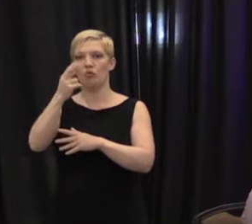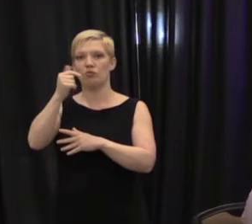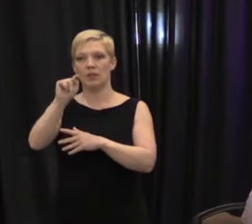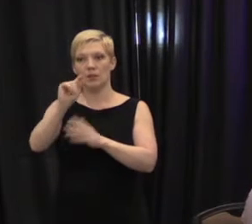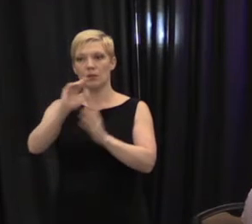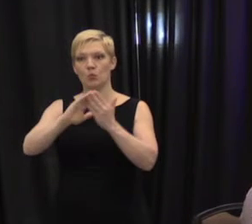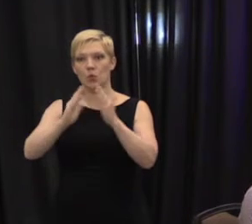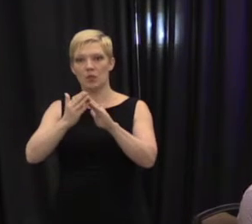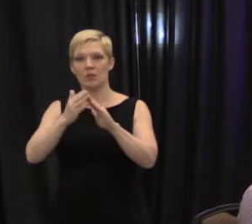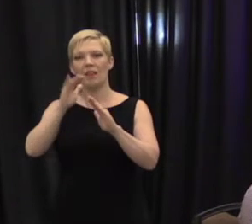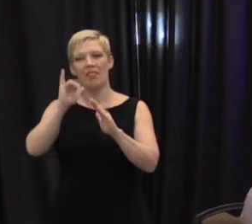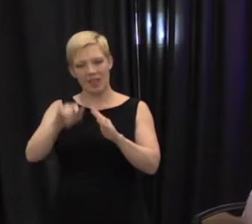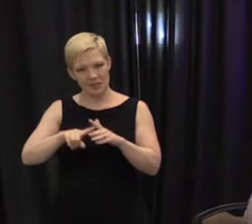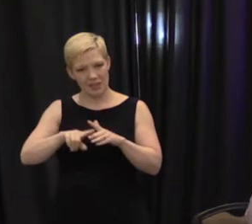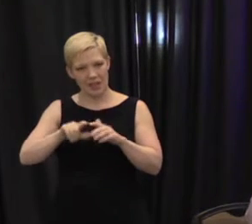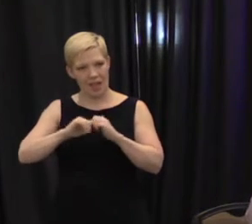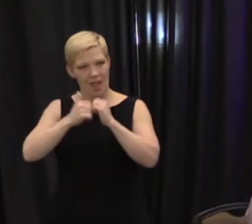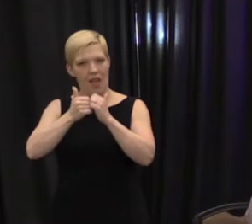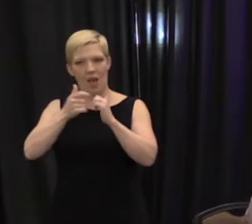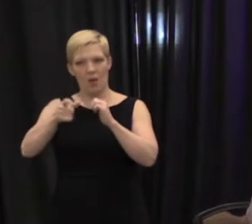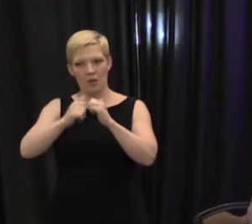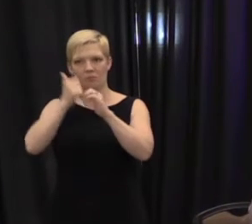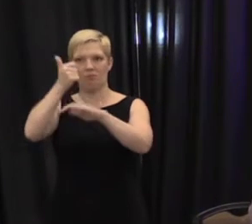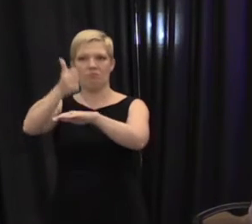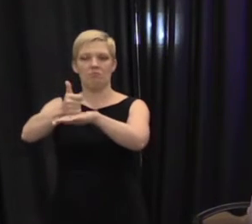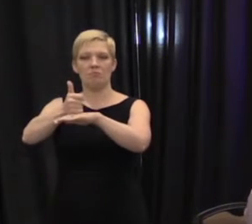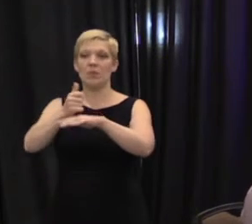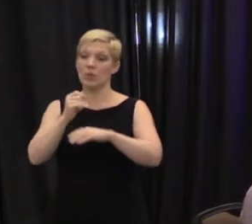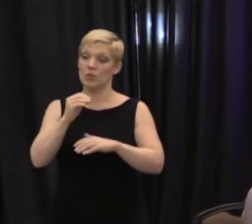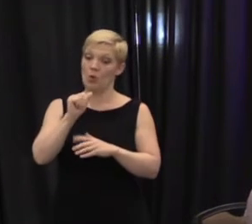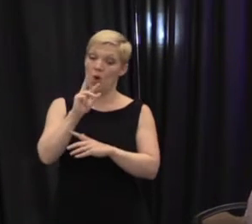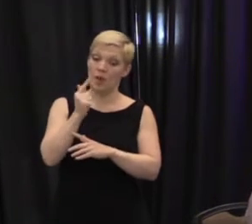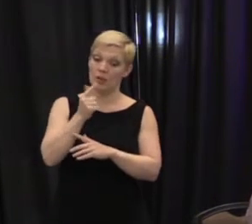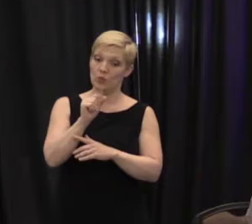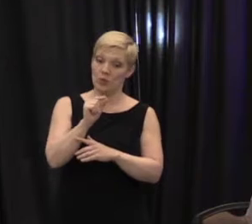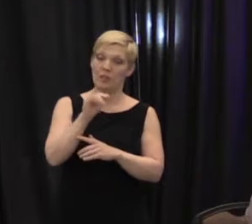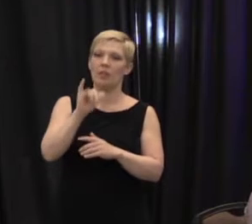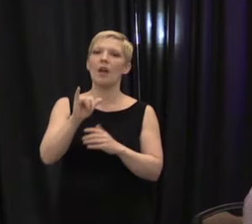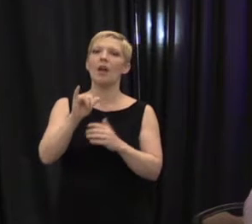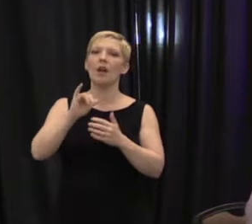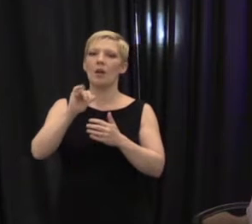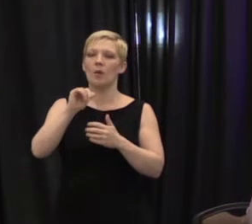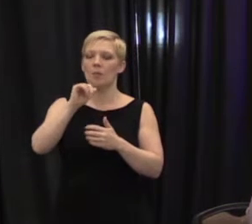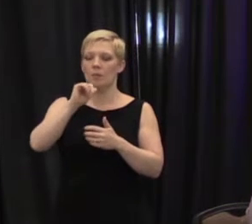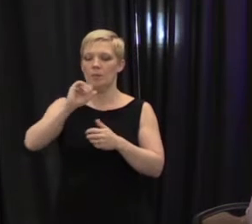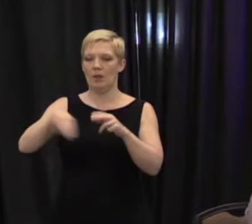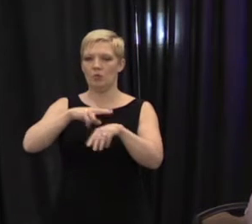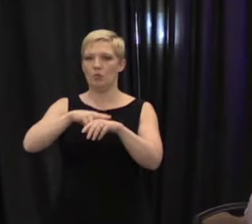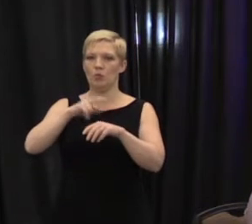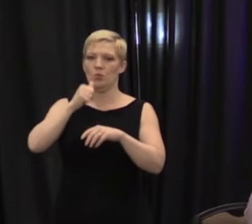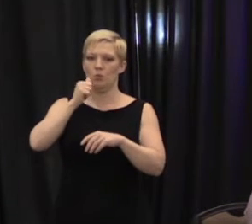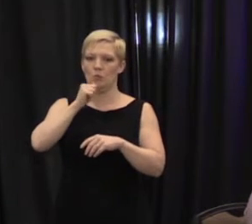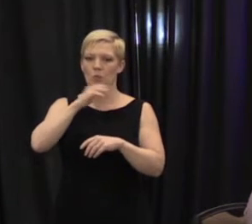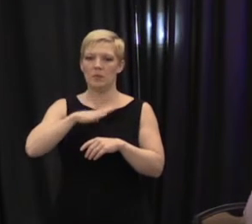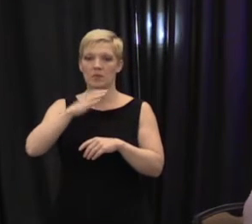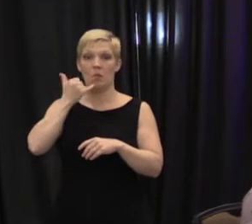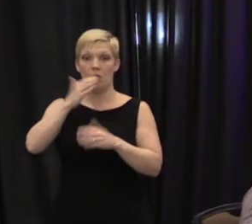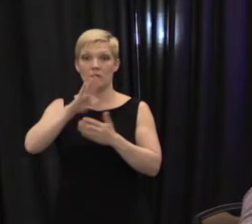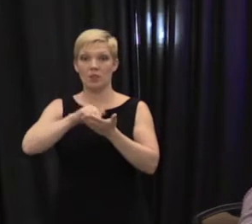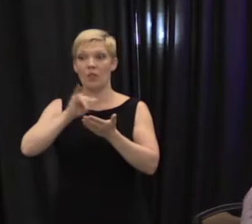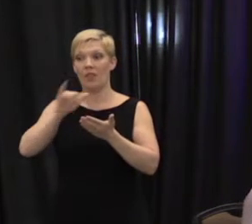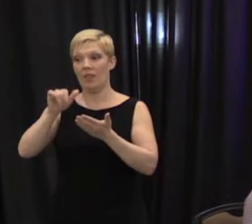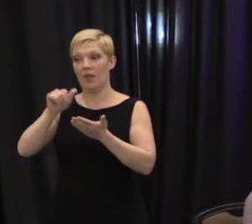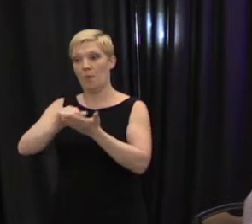some of the ways they've started to galvanize. So on August 20th, Advocates for Youth and other partners such as National Women's Law Center we'll be